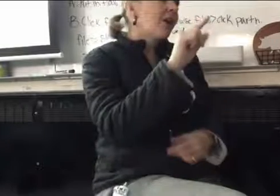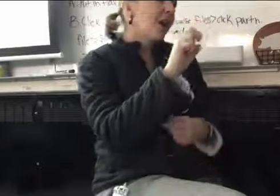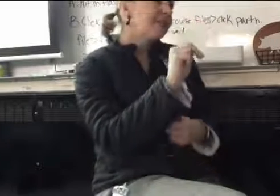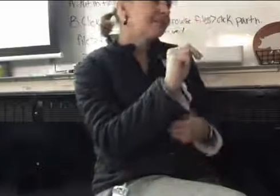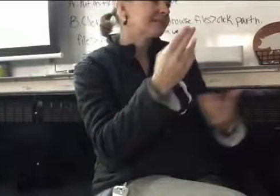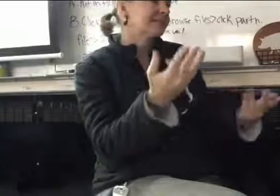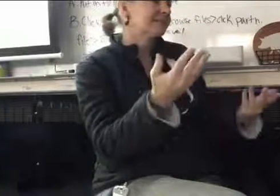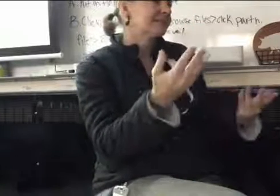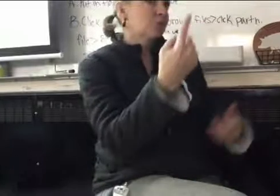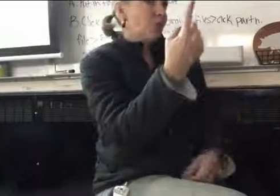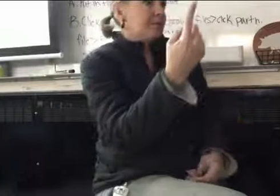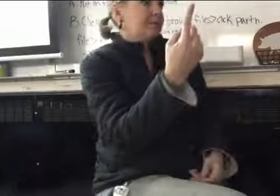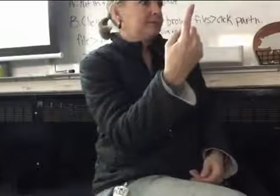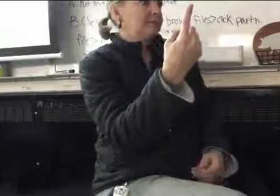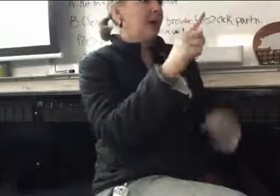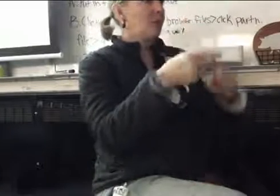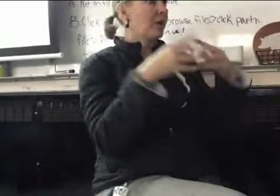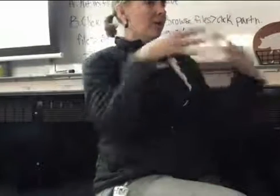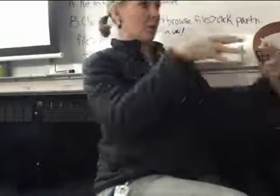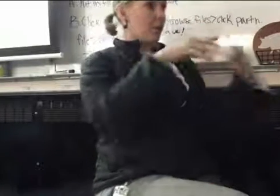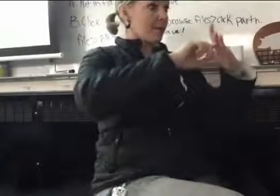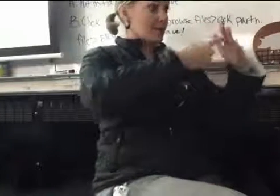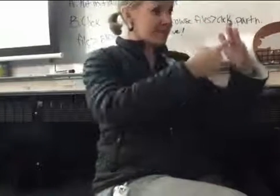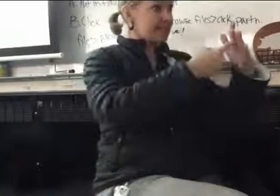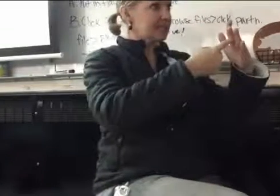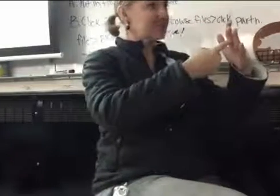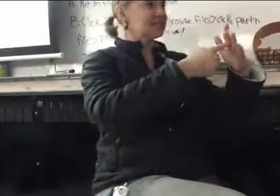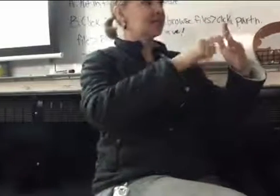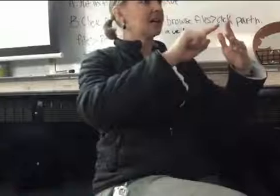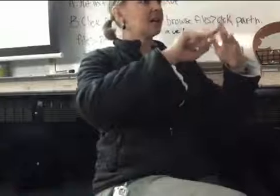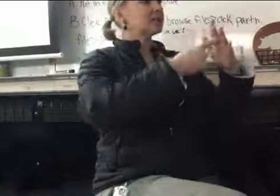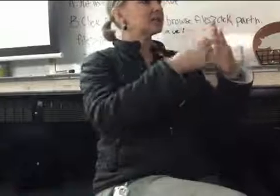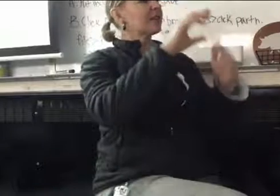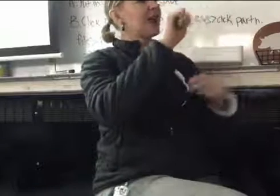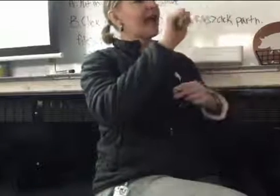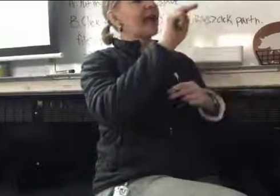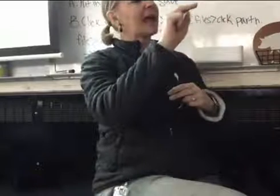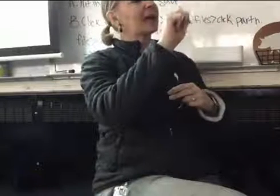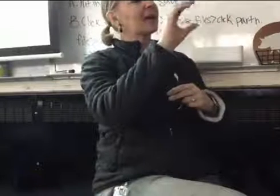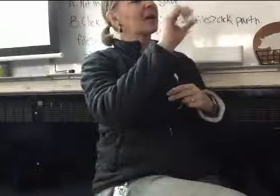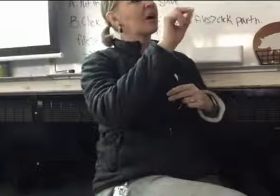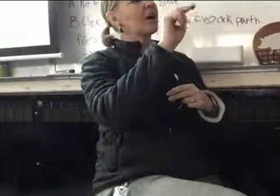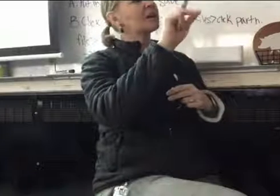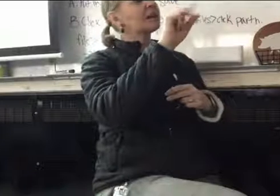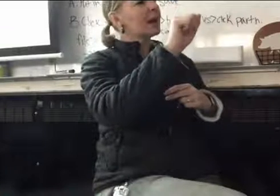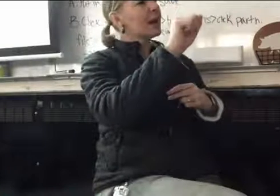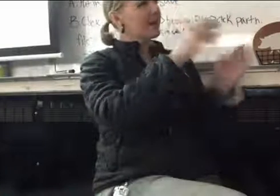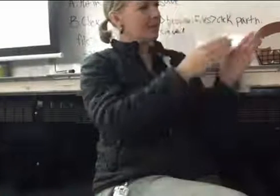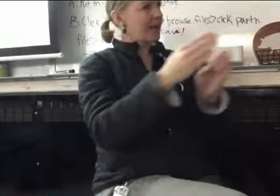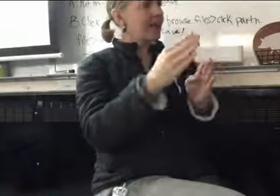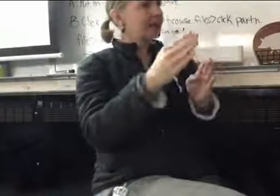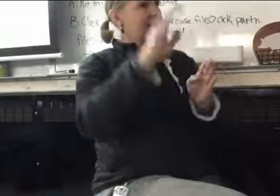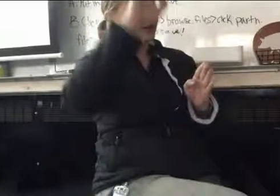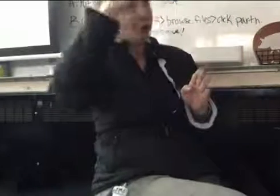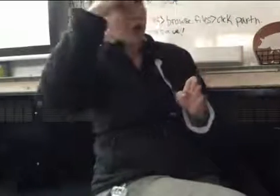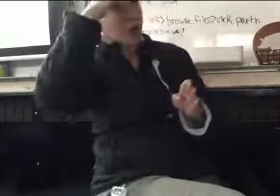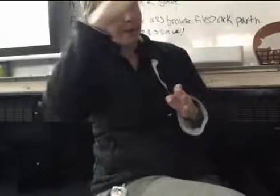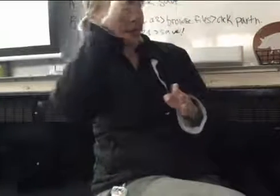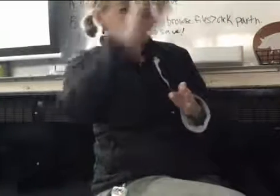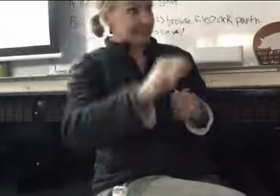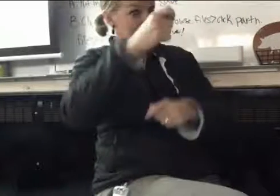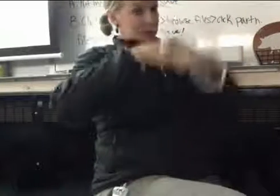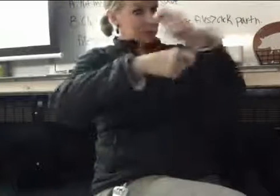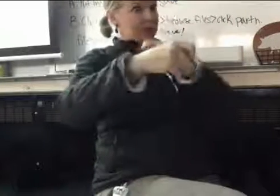Cotton, right? Now, when the war begins, and we start that Anaconda Plan, as you've learned about, stopping the trade between Europe and the